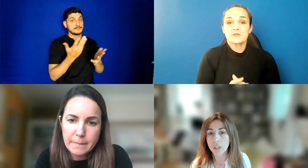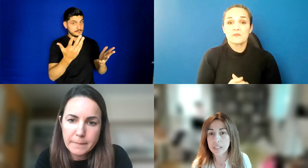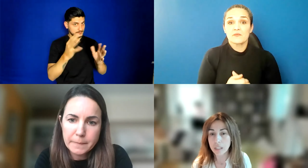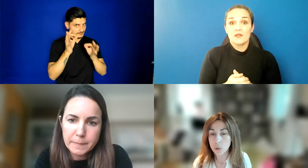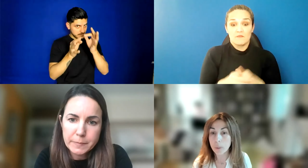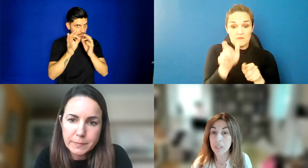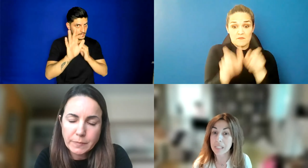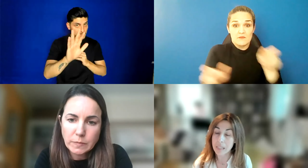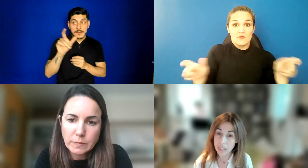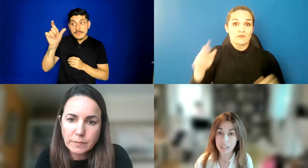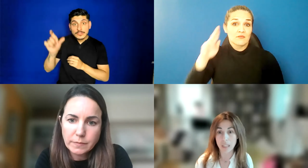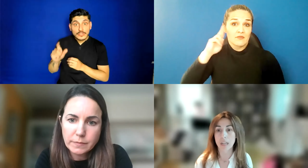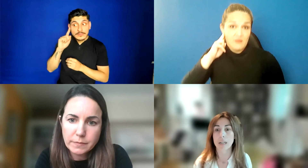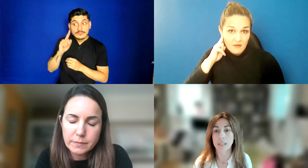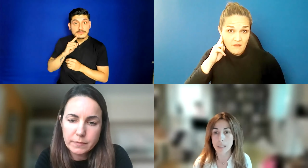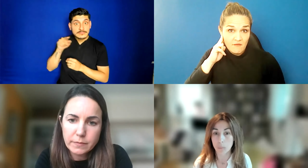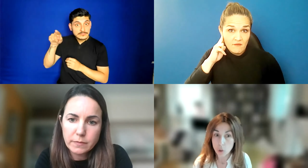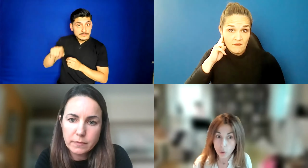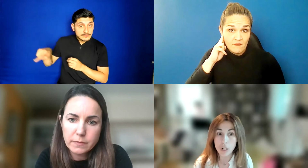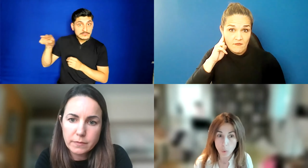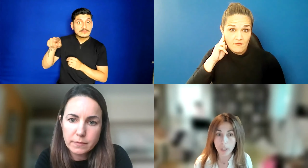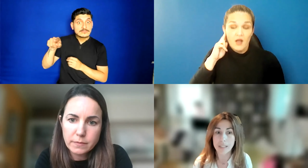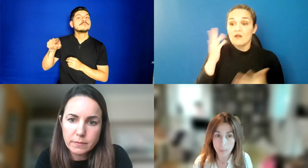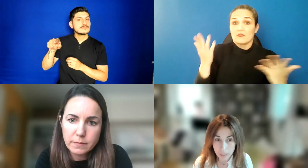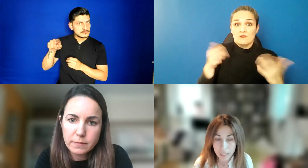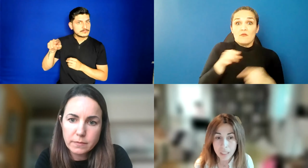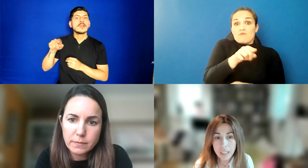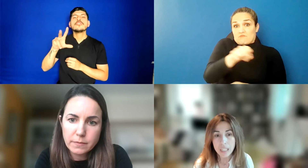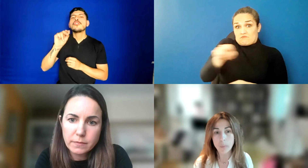with difficulties, hearing difficulties, are